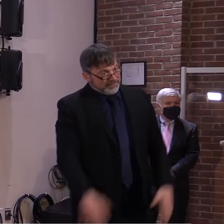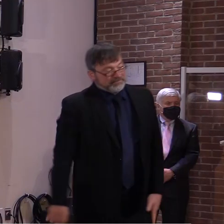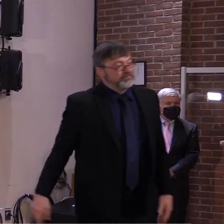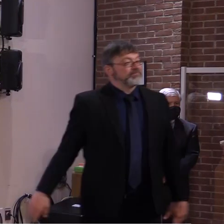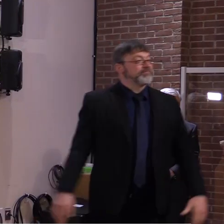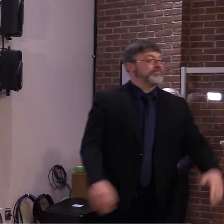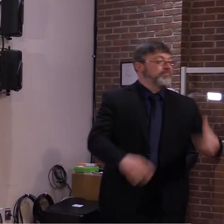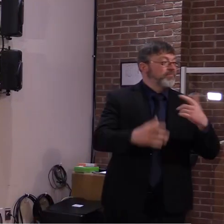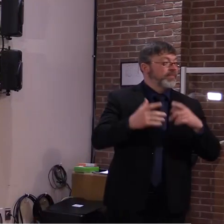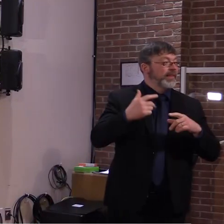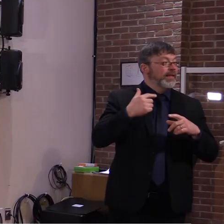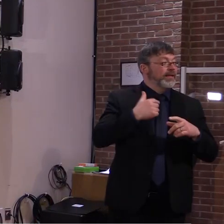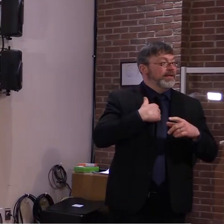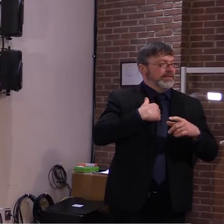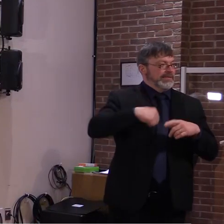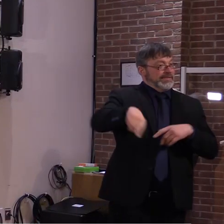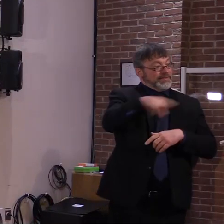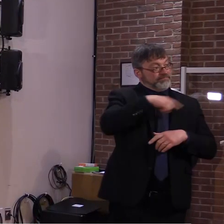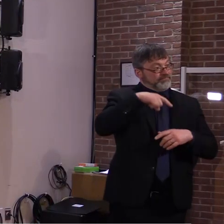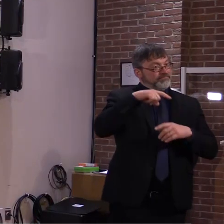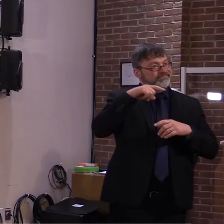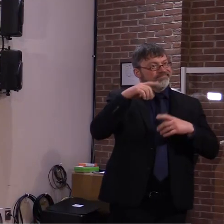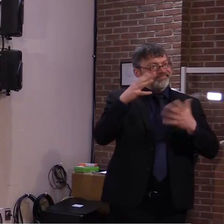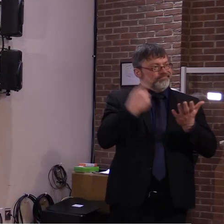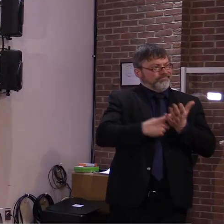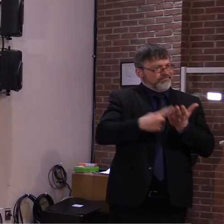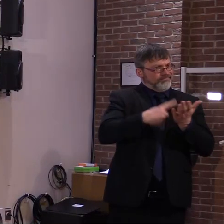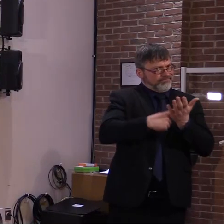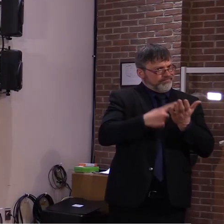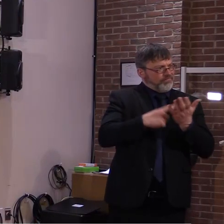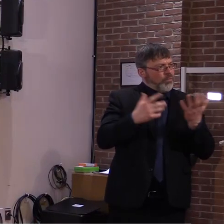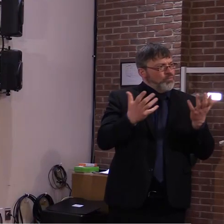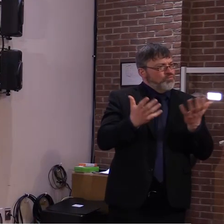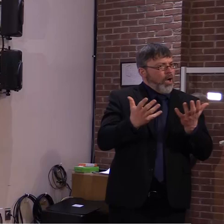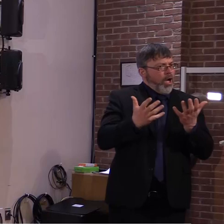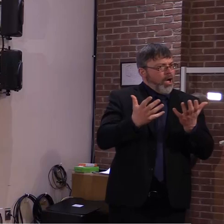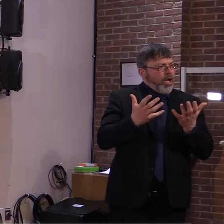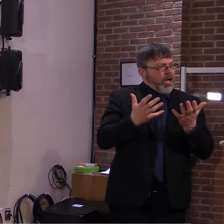on the population living in Vermont who have health conditions put them at greater risk.